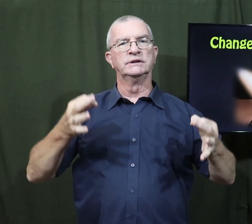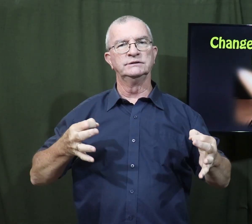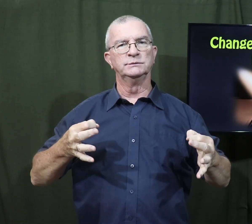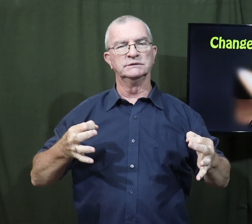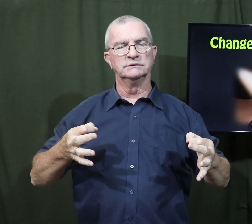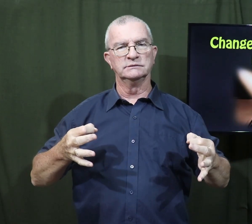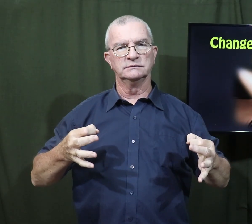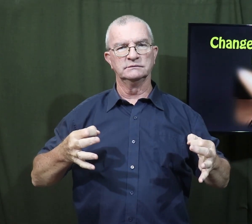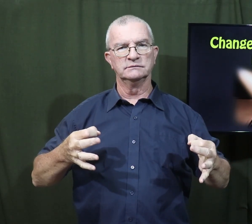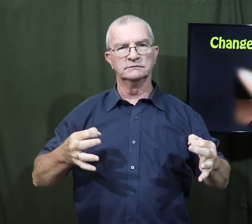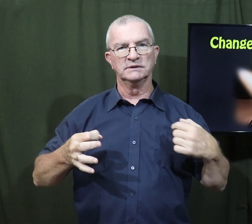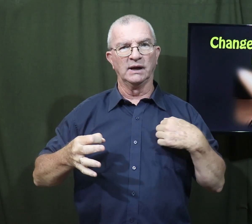Judgment.